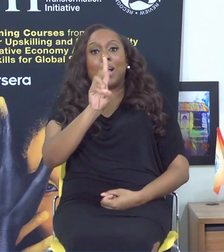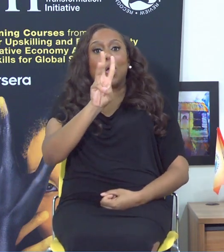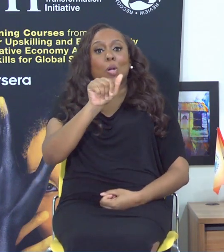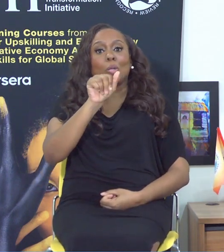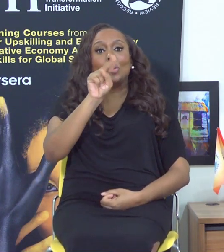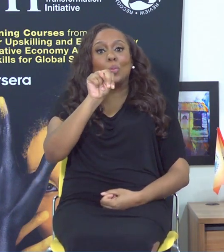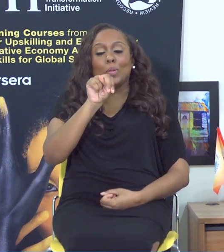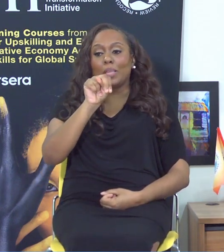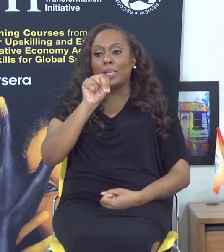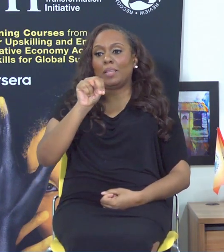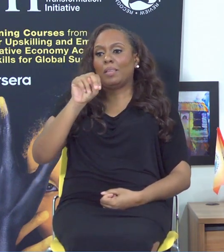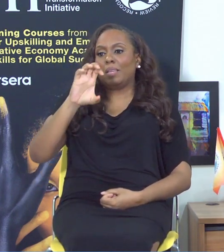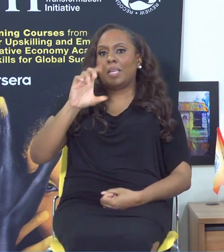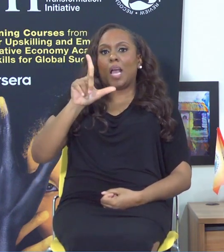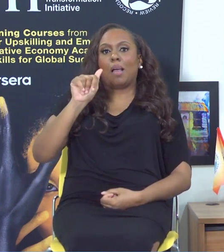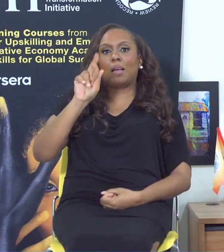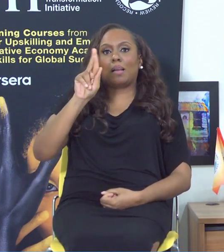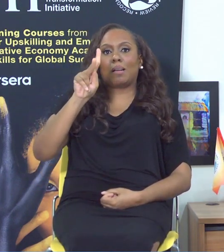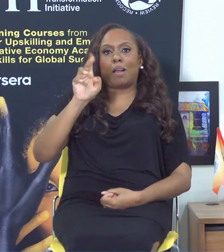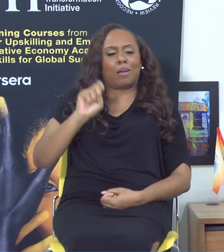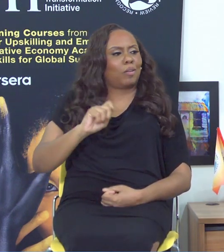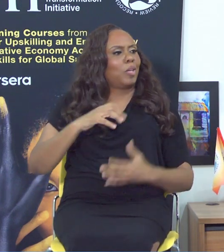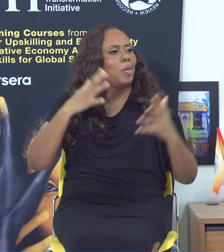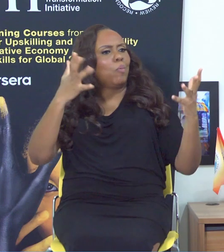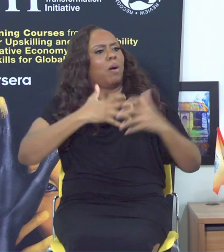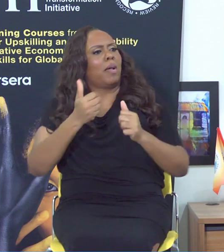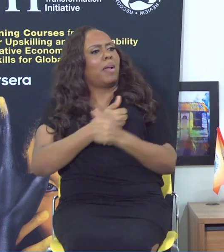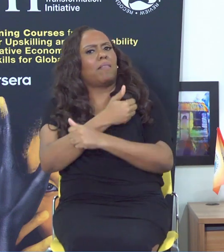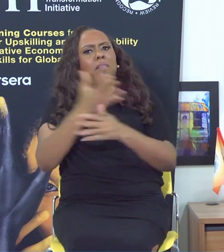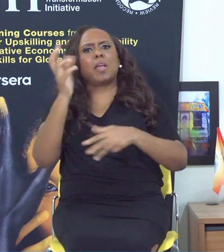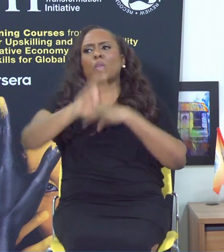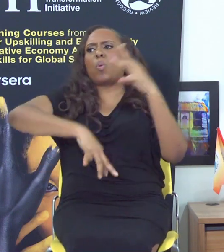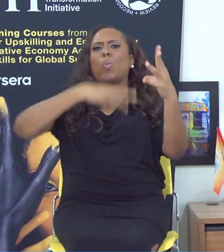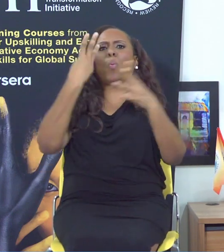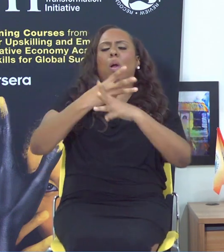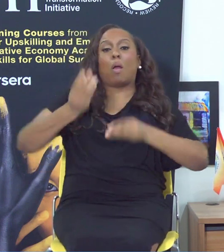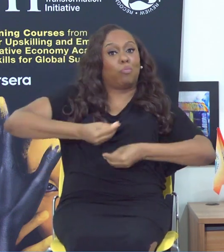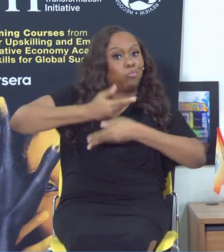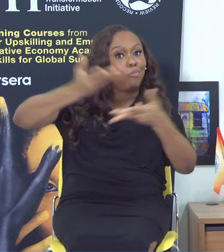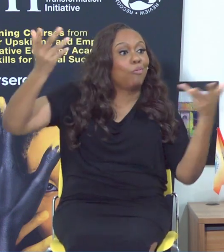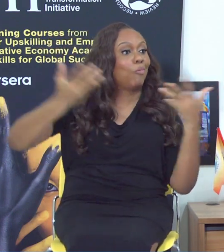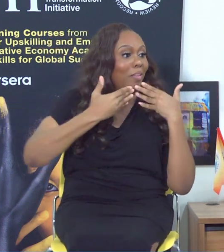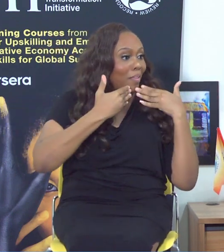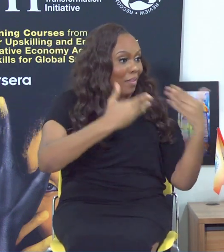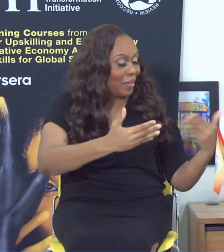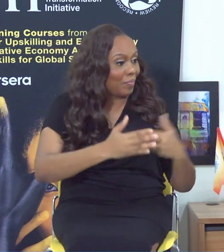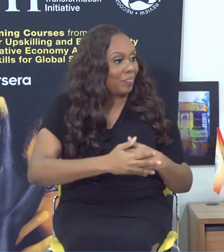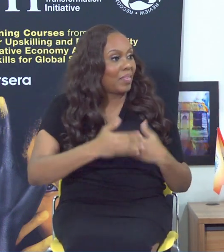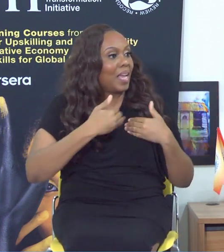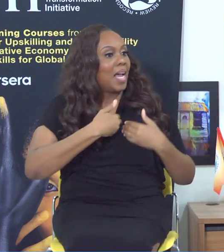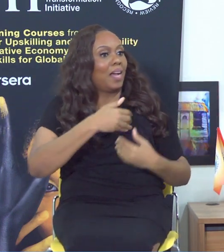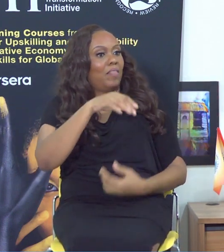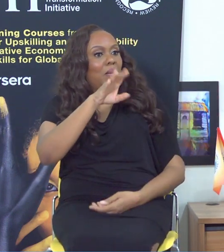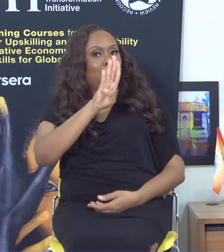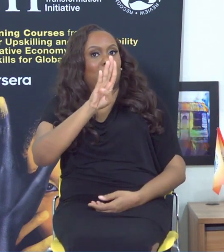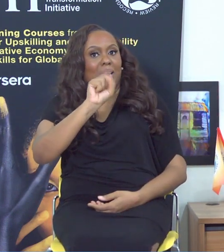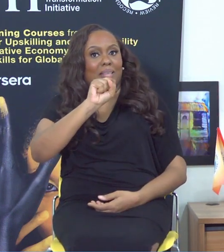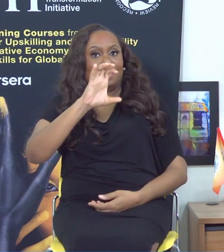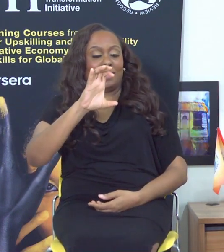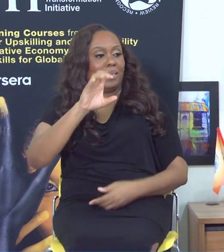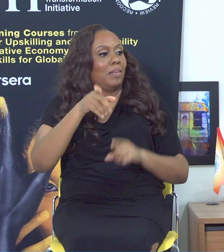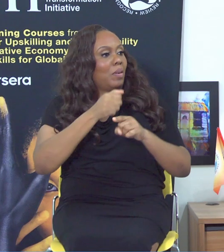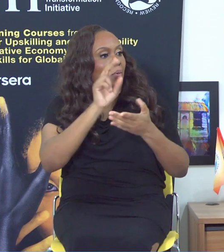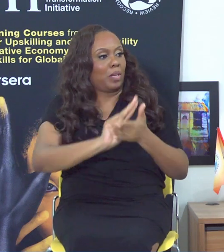Clark, who wants all that the world has to offer. Loved that part of his CV. He has a Bachelor of Science from